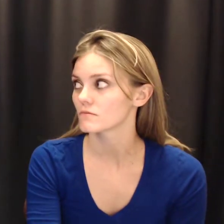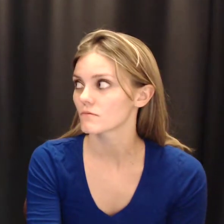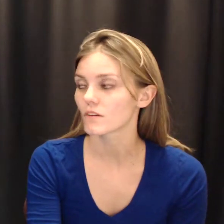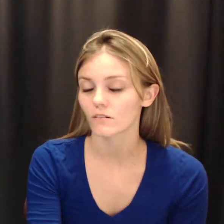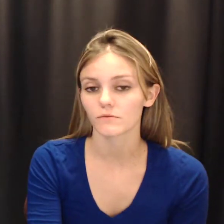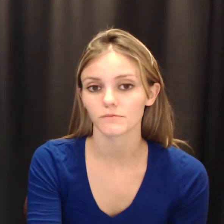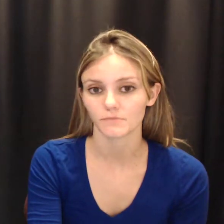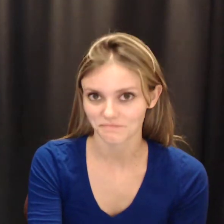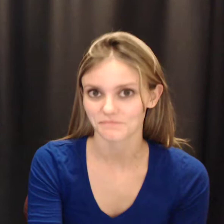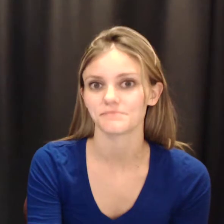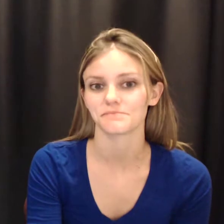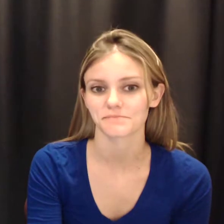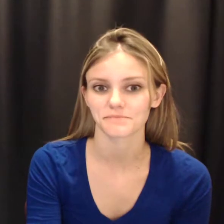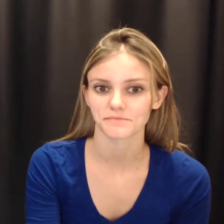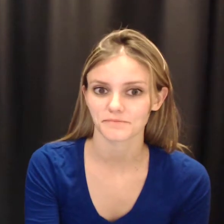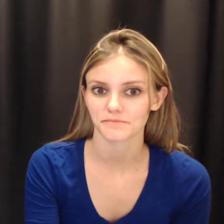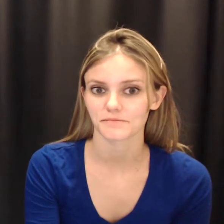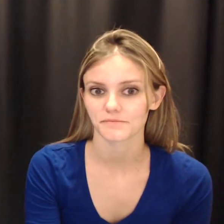Something like that, yeah. Okay.